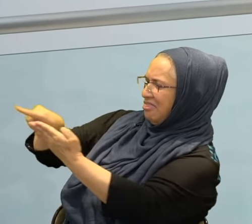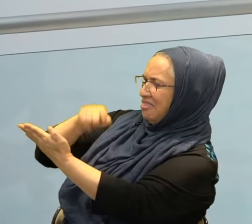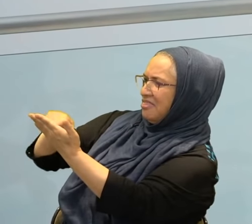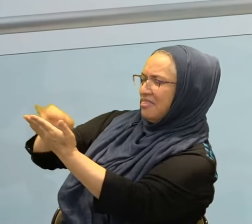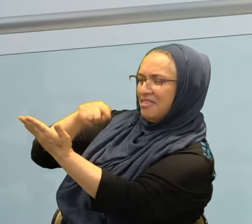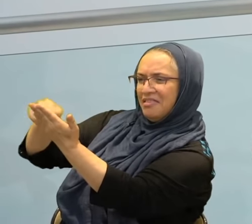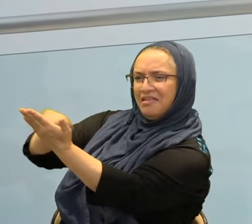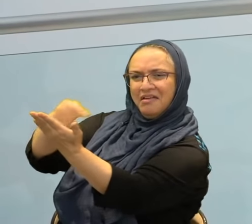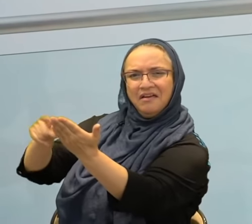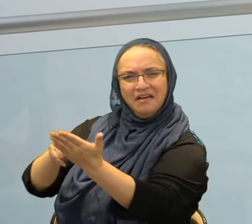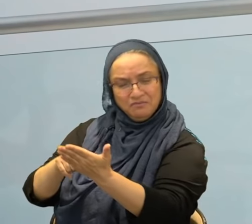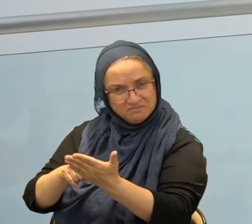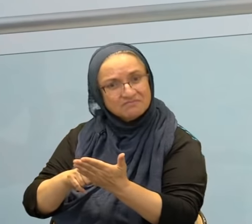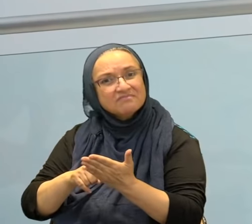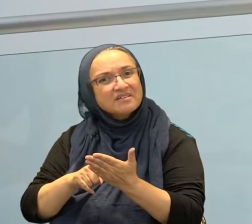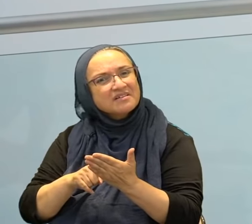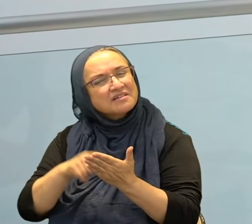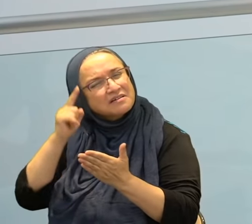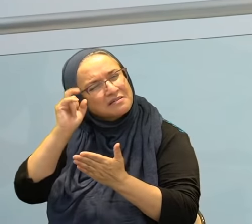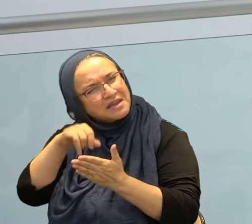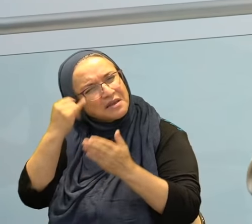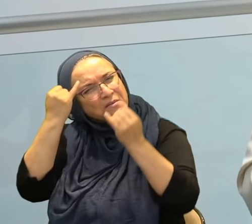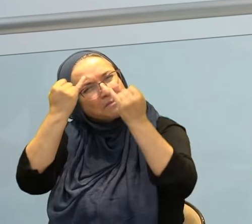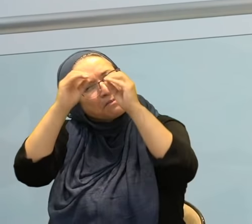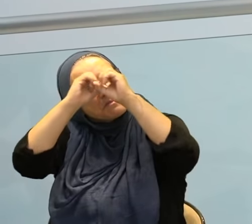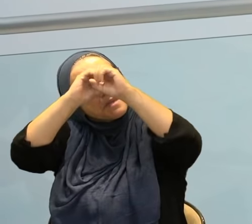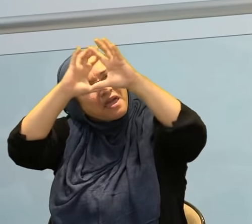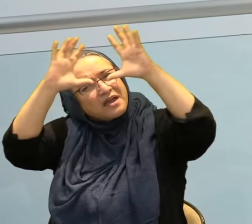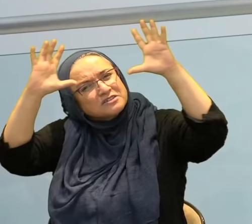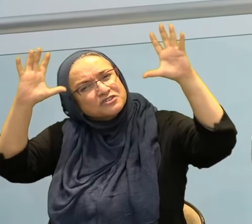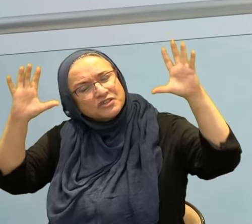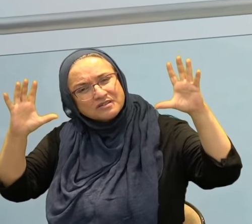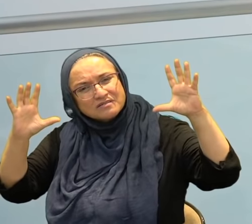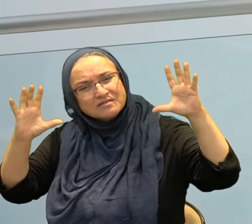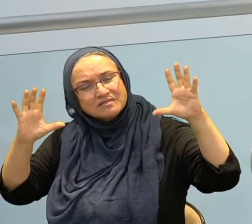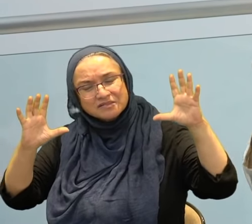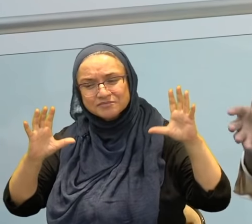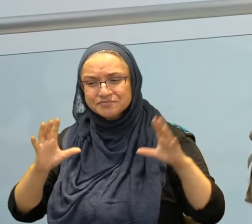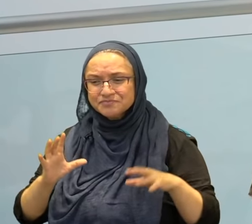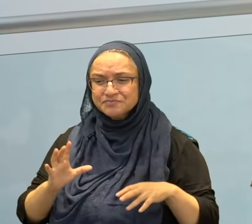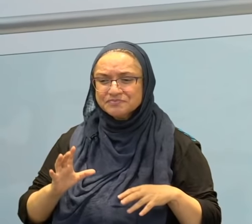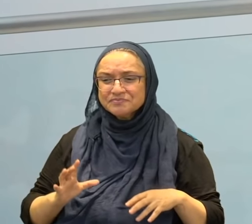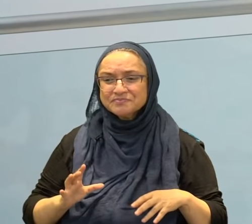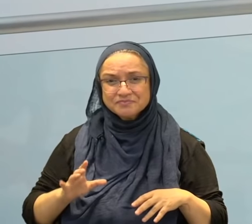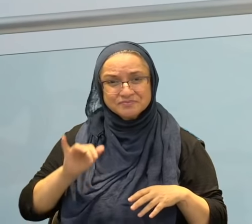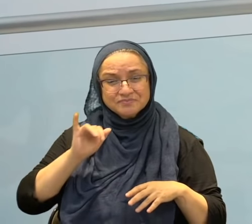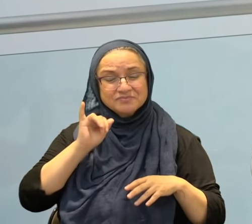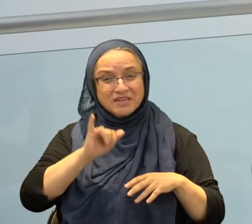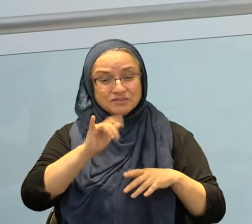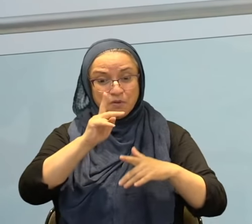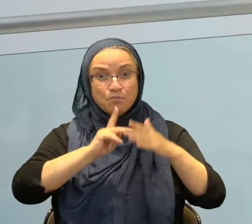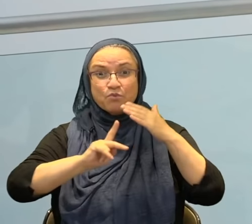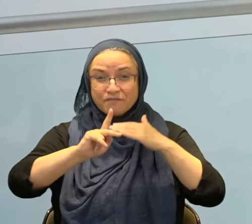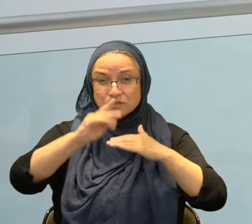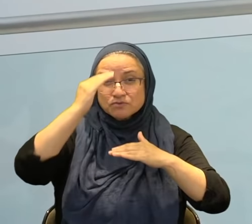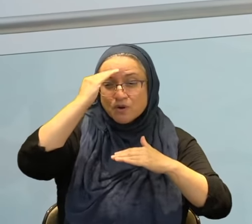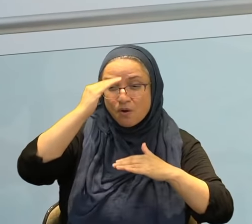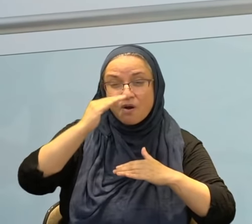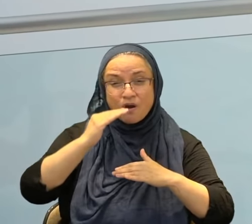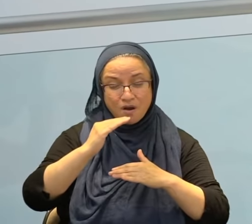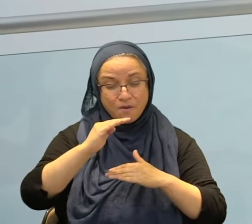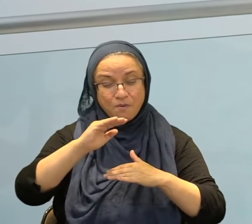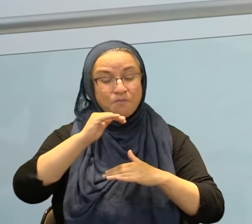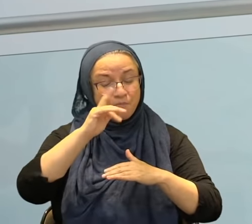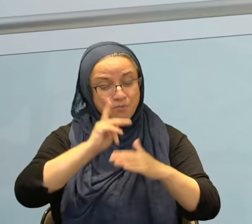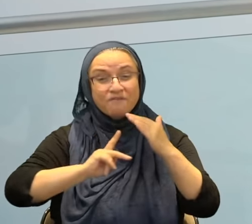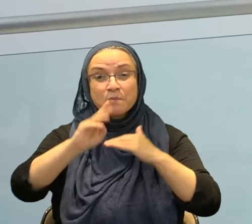She's talking about what was going through her mind. She's talking about what ayat of Quran she could remember and the ones that she couldn't. She's talking about how she felt when people looked at